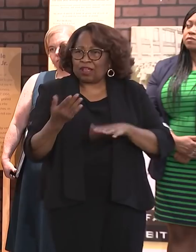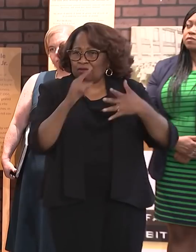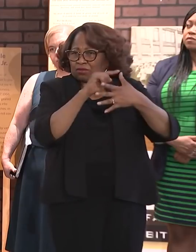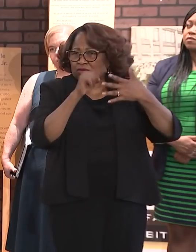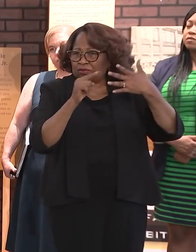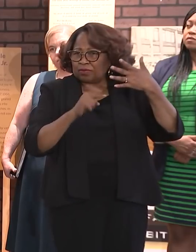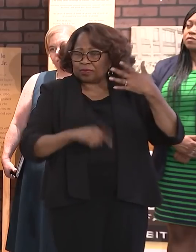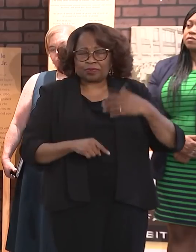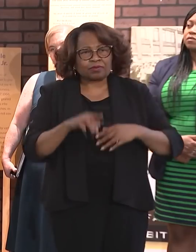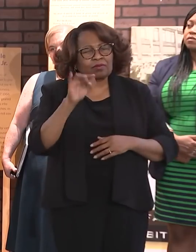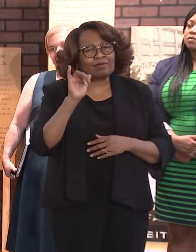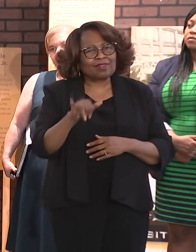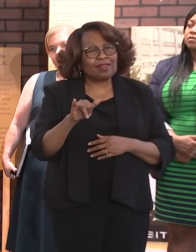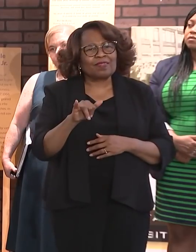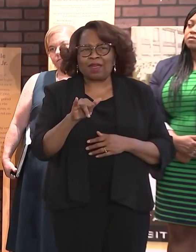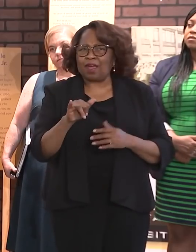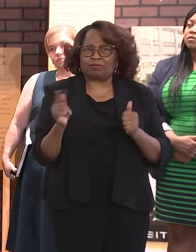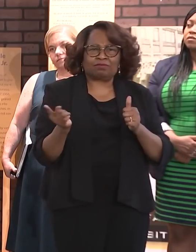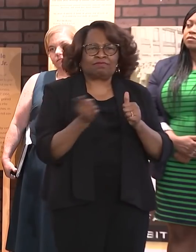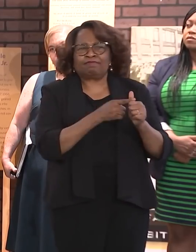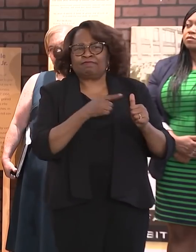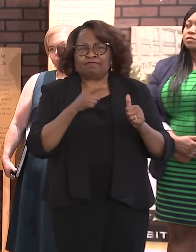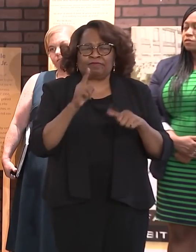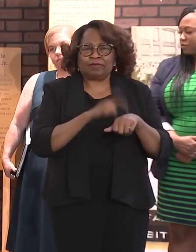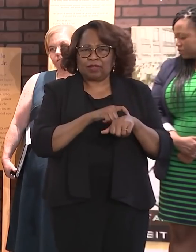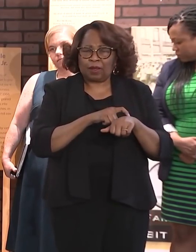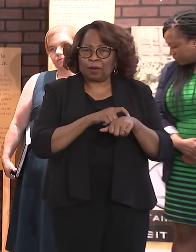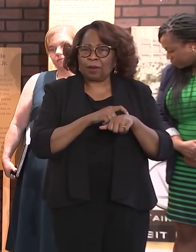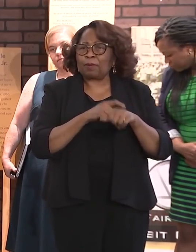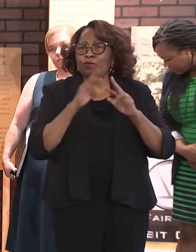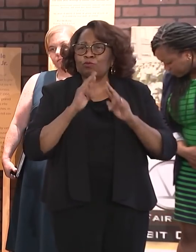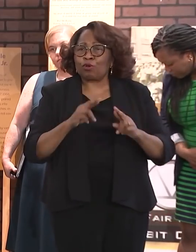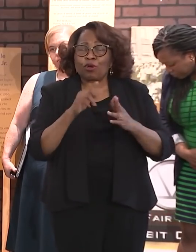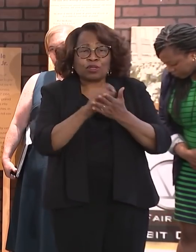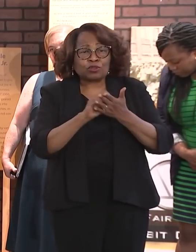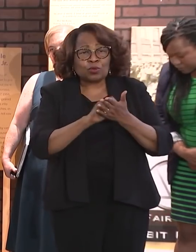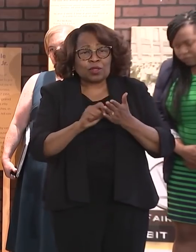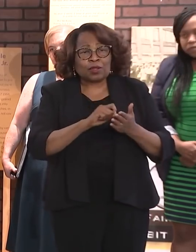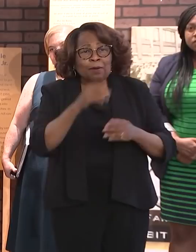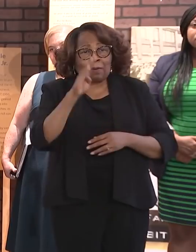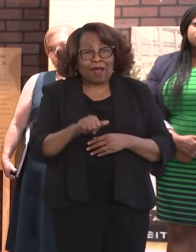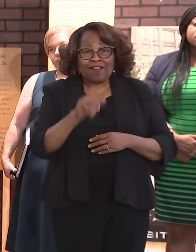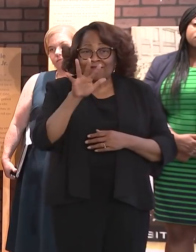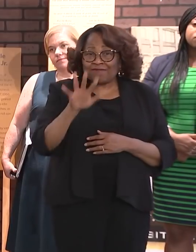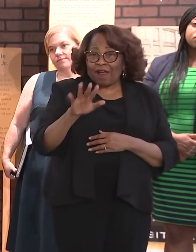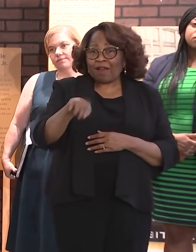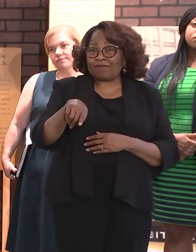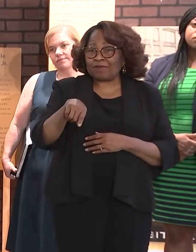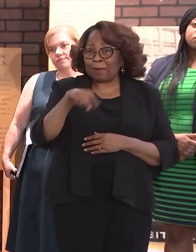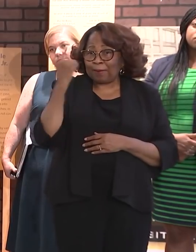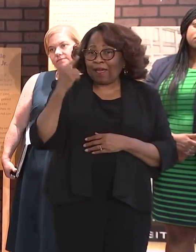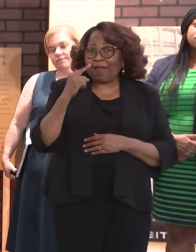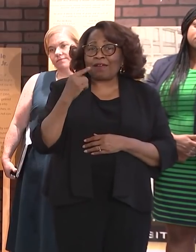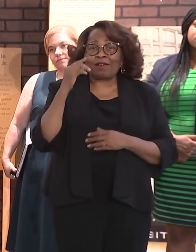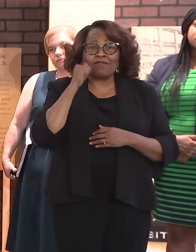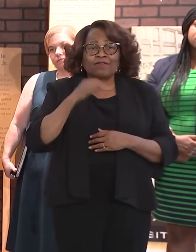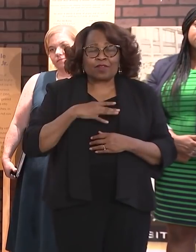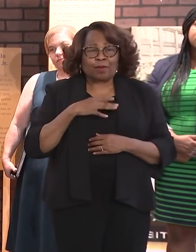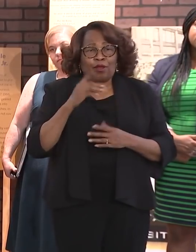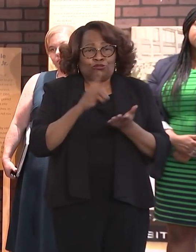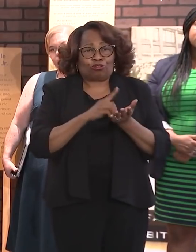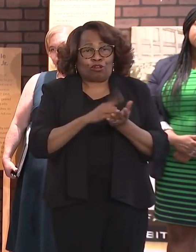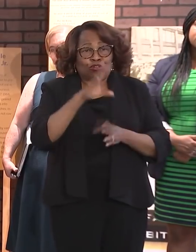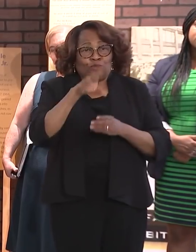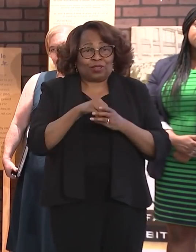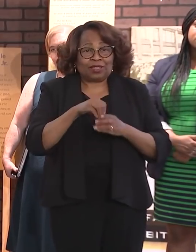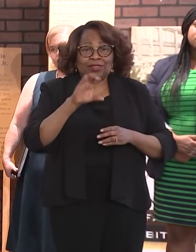priority. This landmark report was written by 5 Black female doctors within CDPH, and